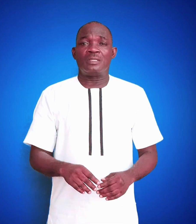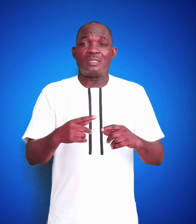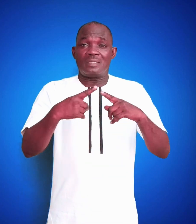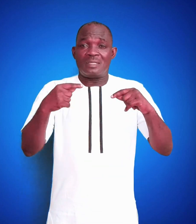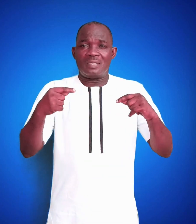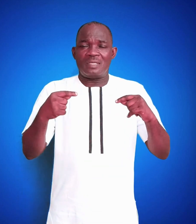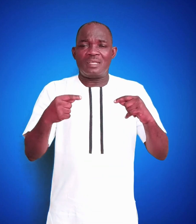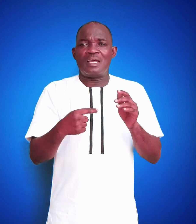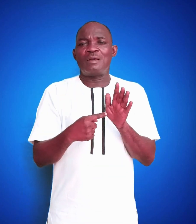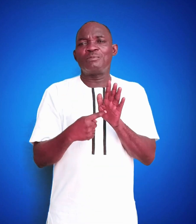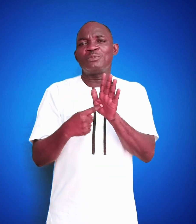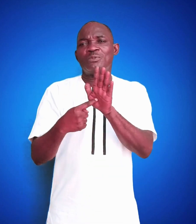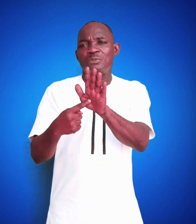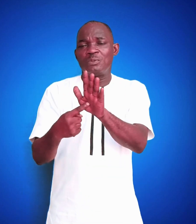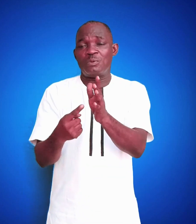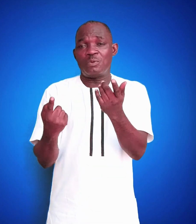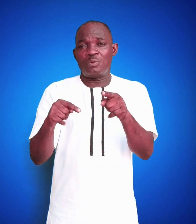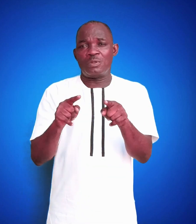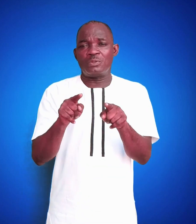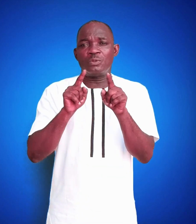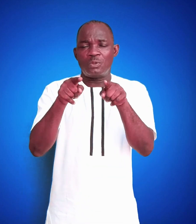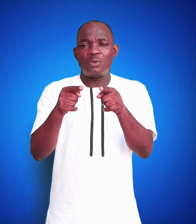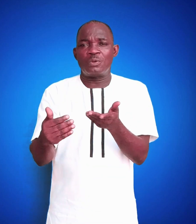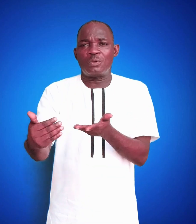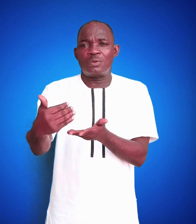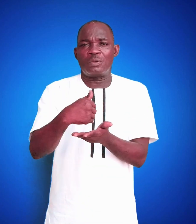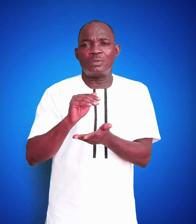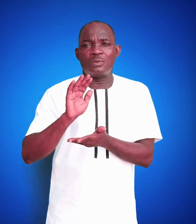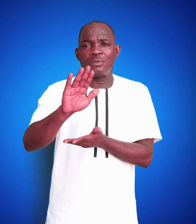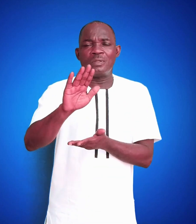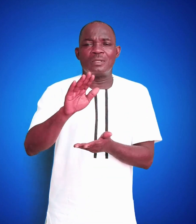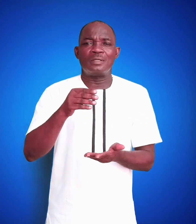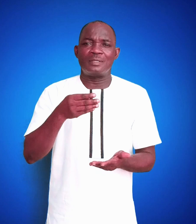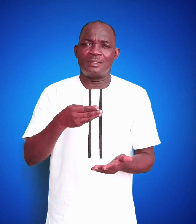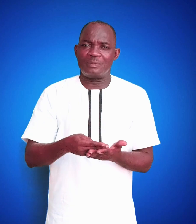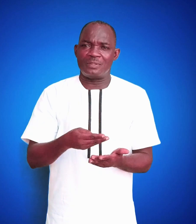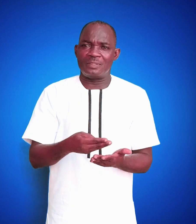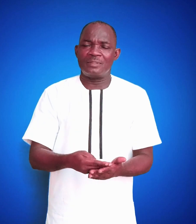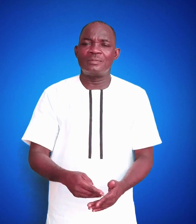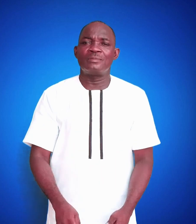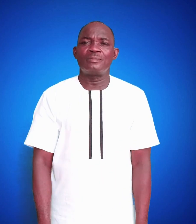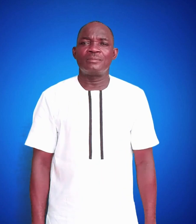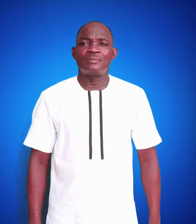Present this card when collecting your money.